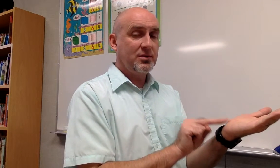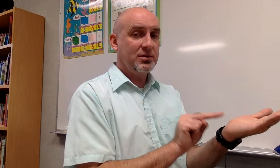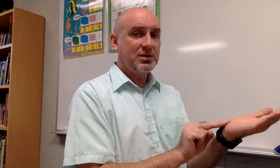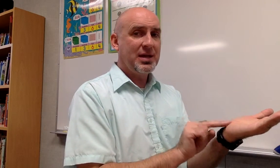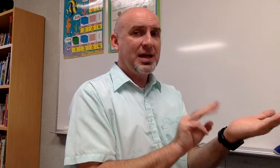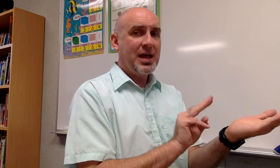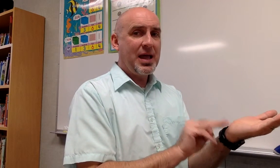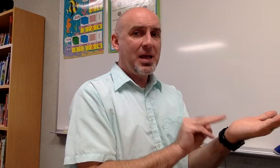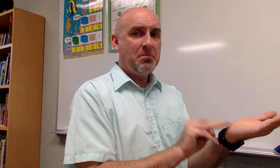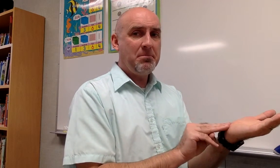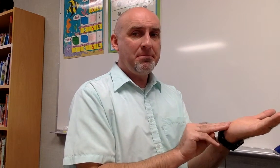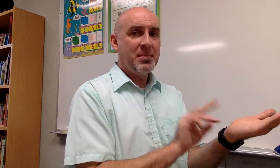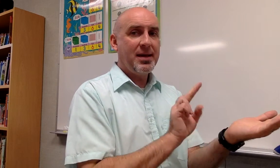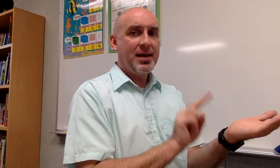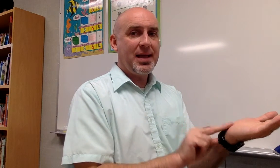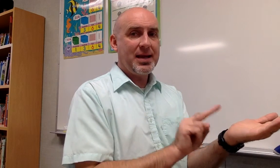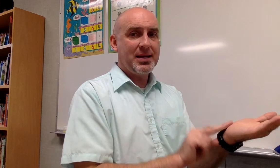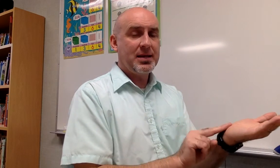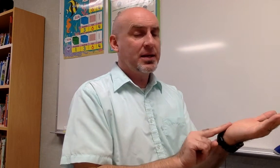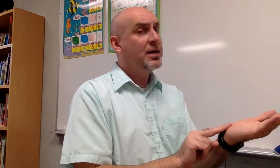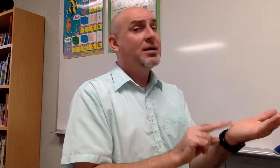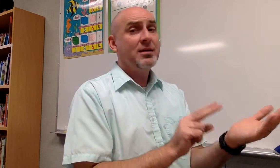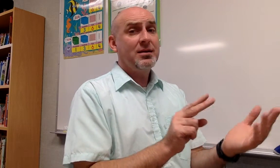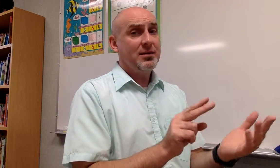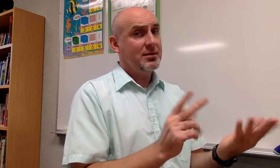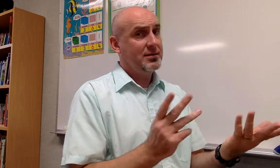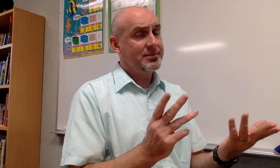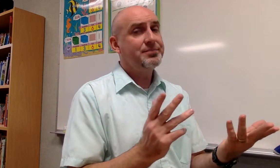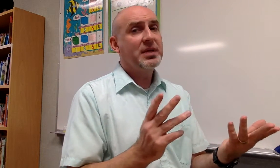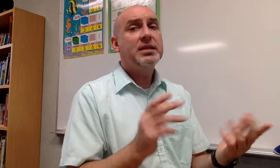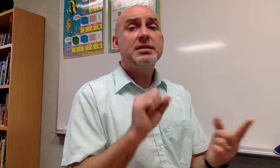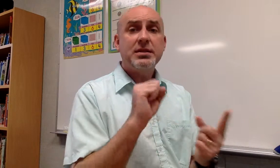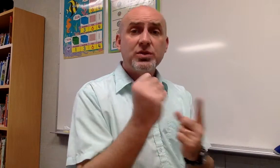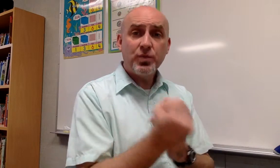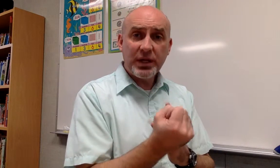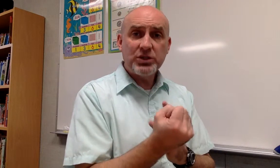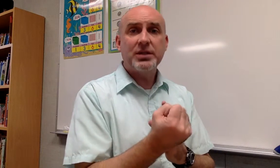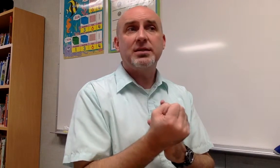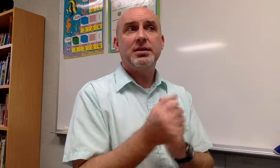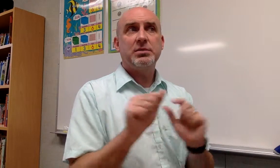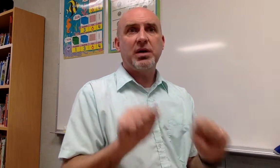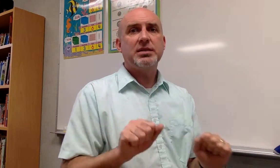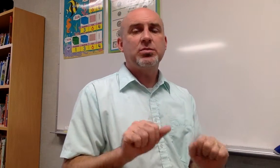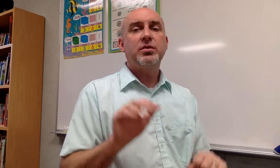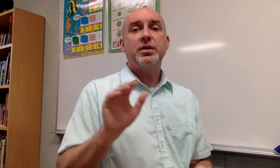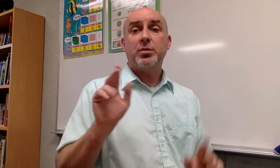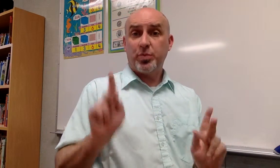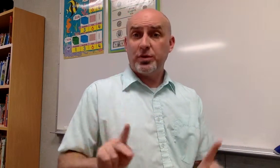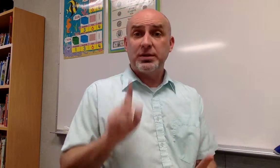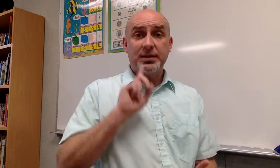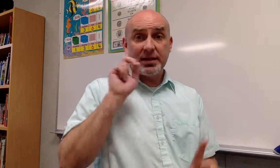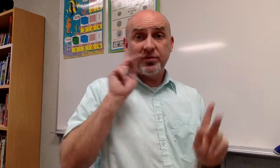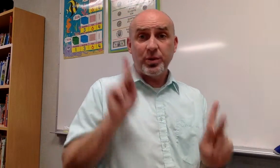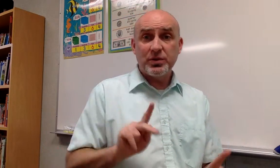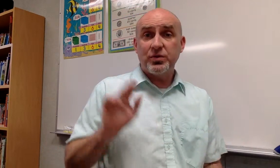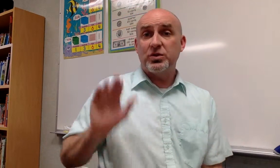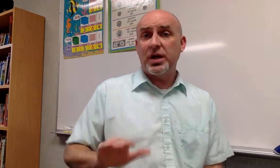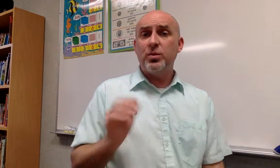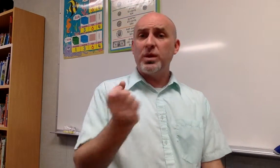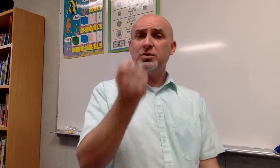nurse. M-N. In the situation, it's possible that the person, the deaf person or the child, will